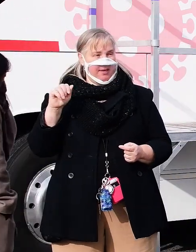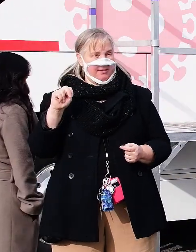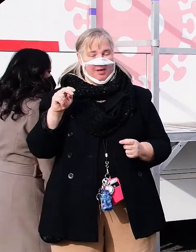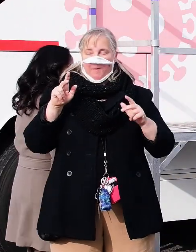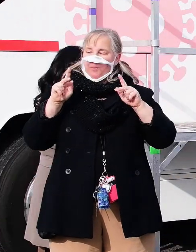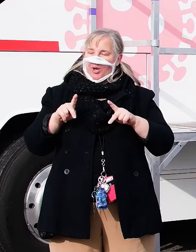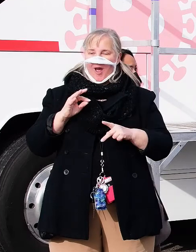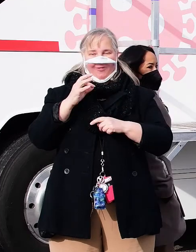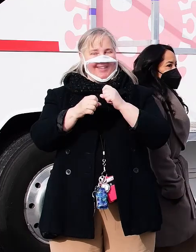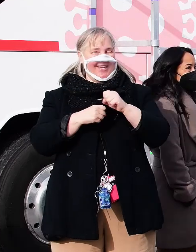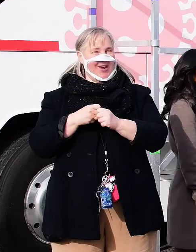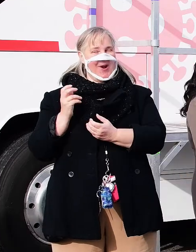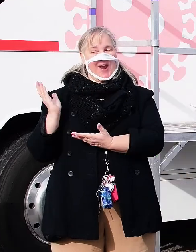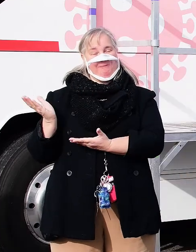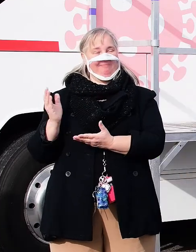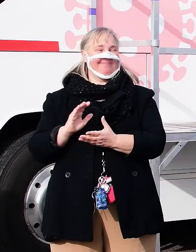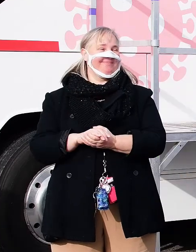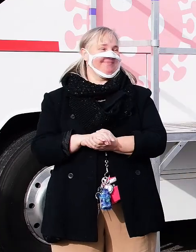the year.